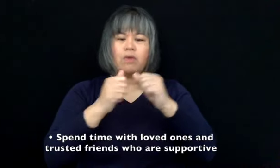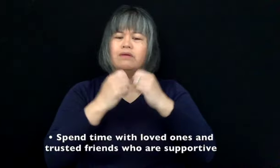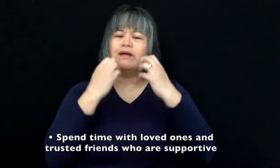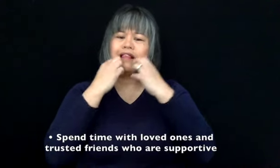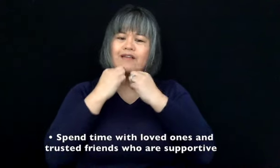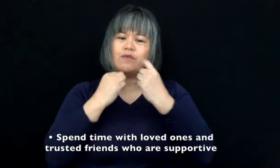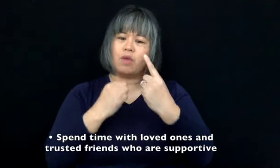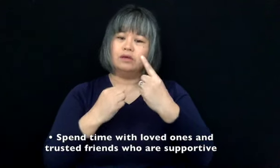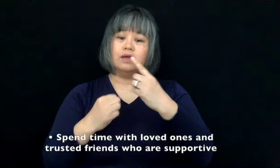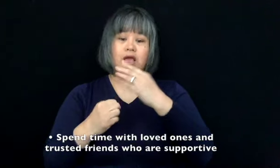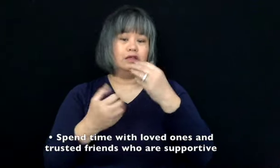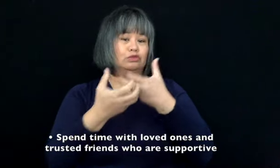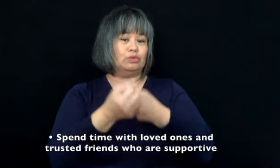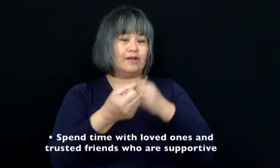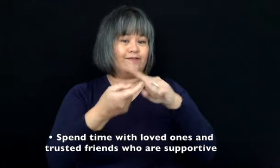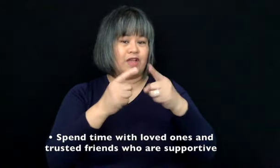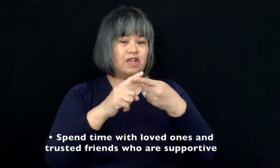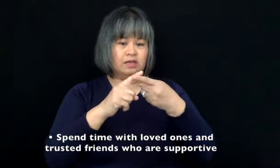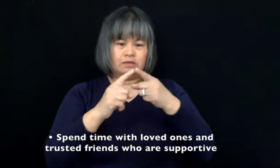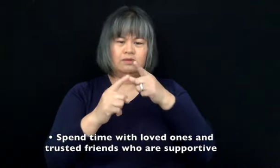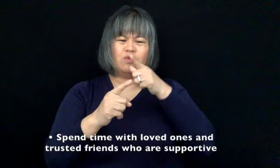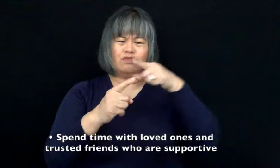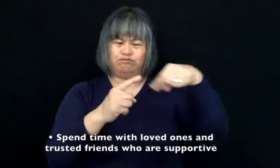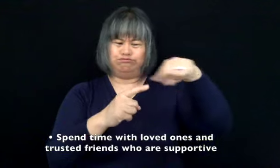spend time with loved ones and trusted friends who are supportive,